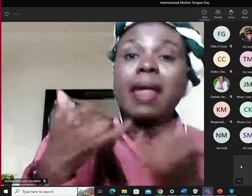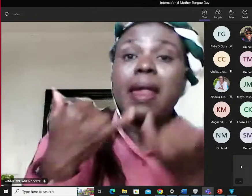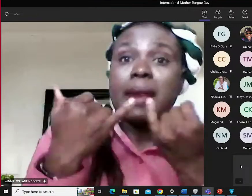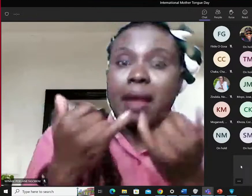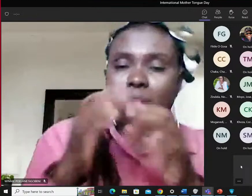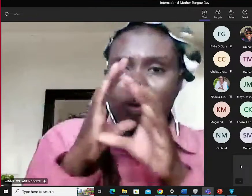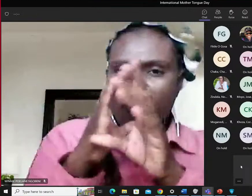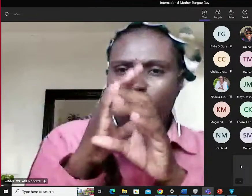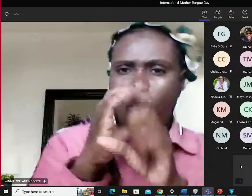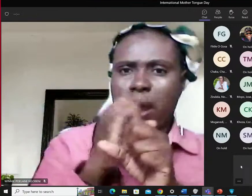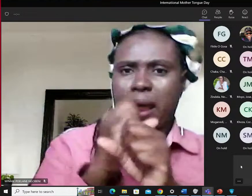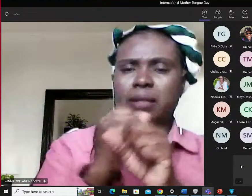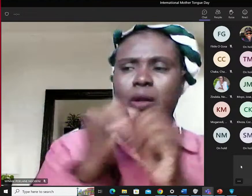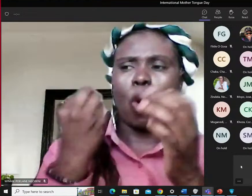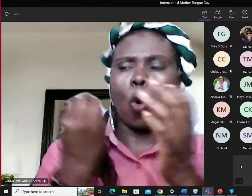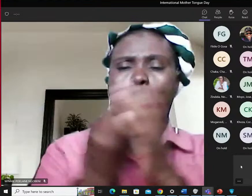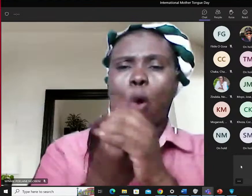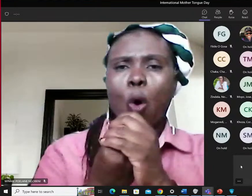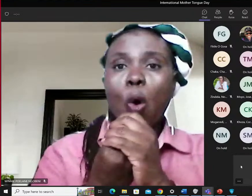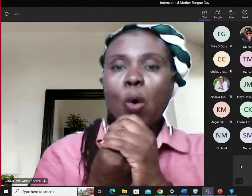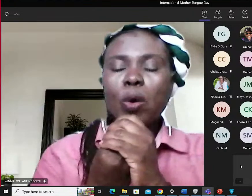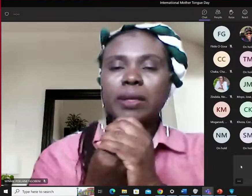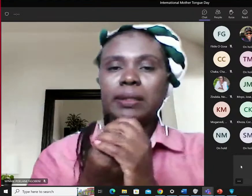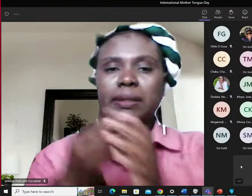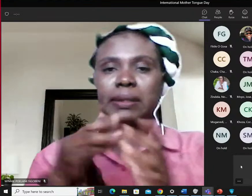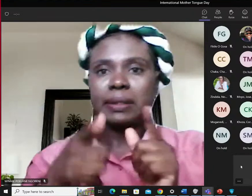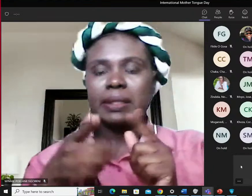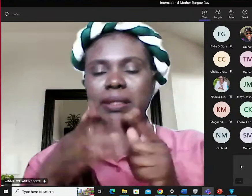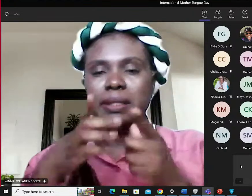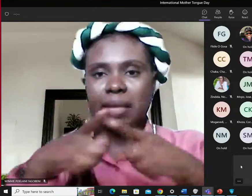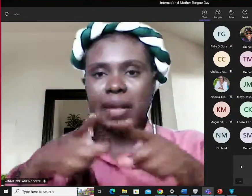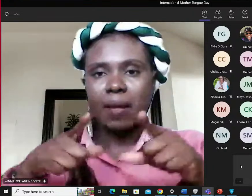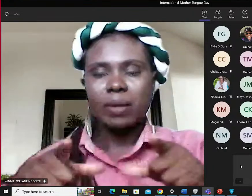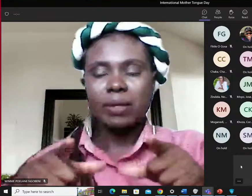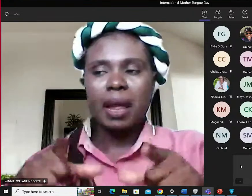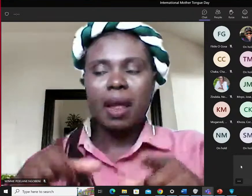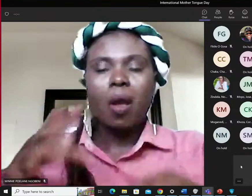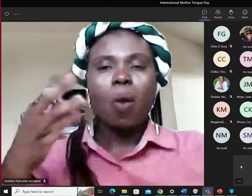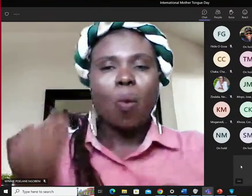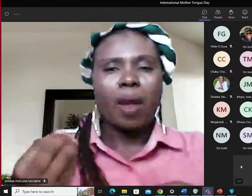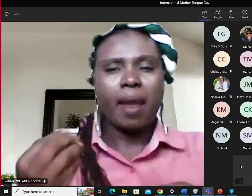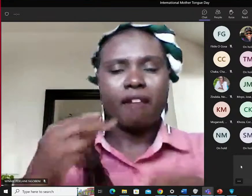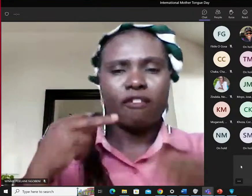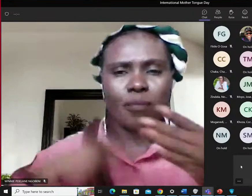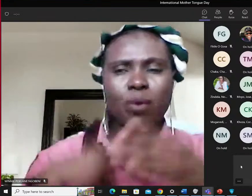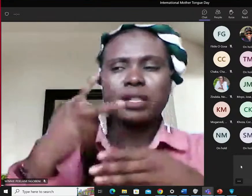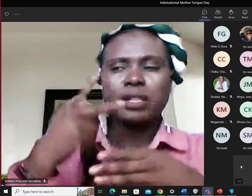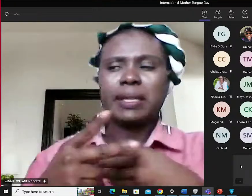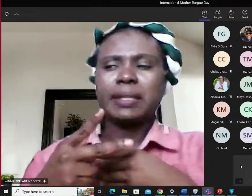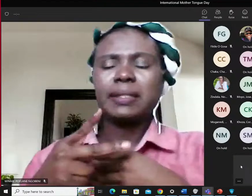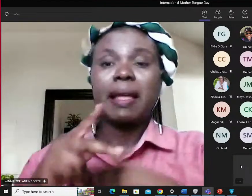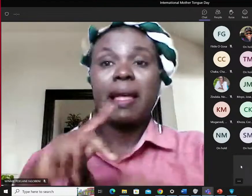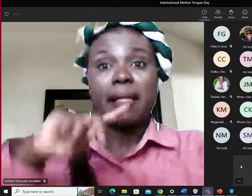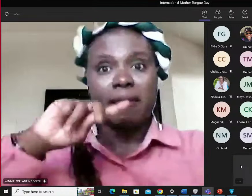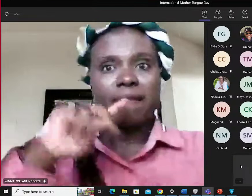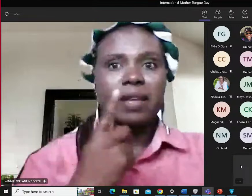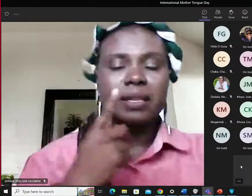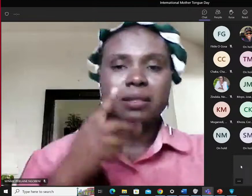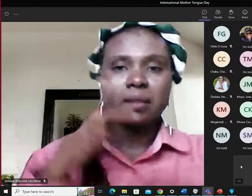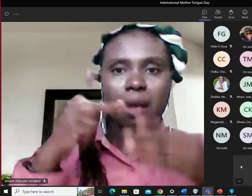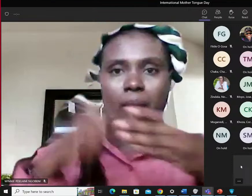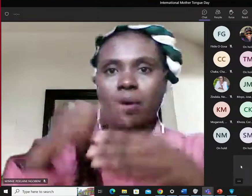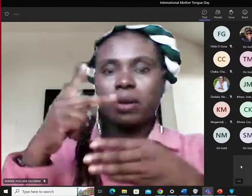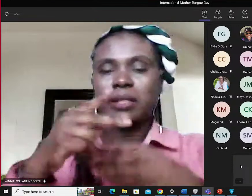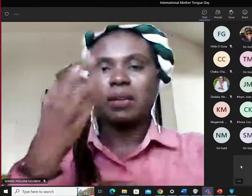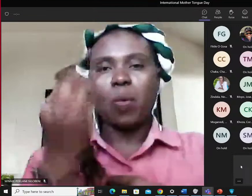these languages. Then we came up with projects. The first project that we had